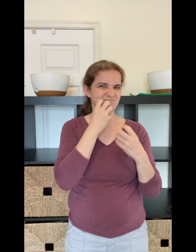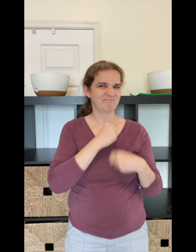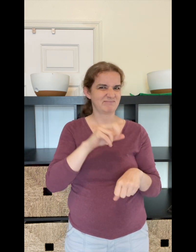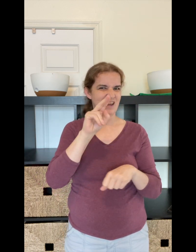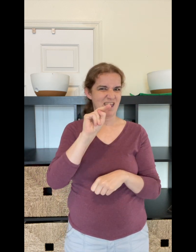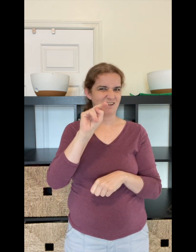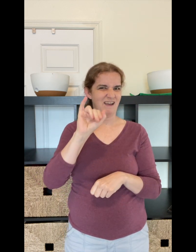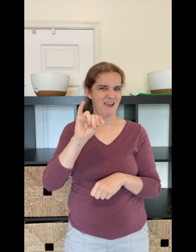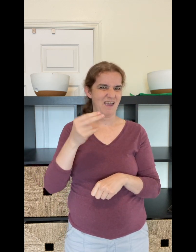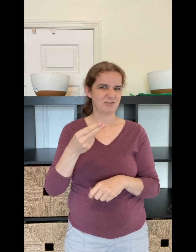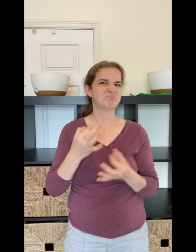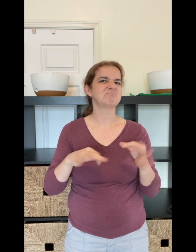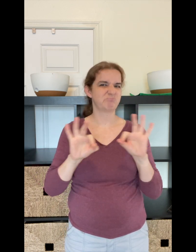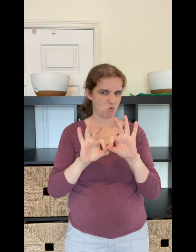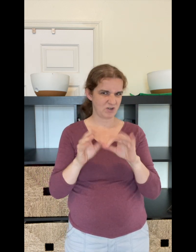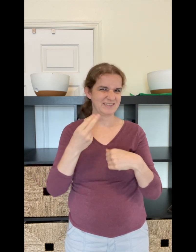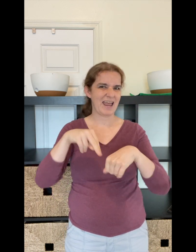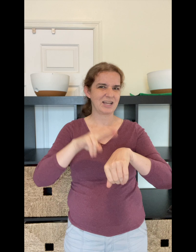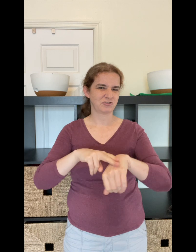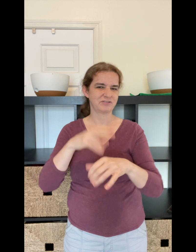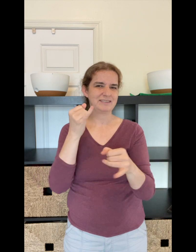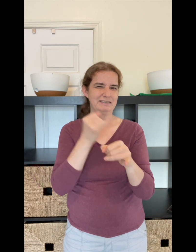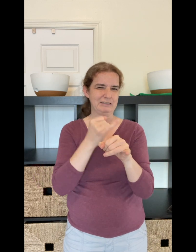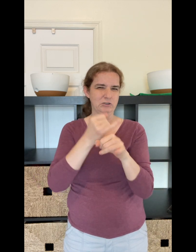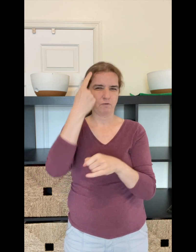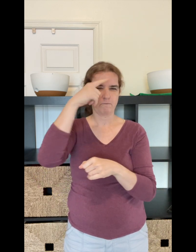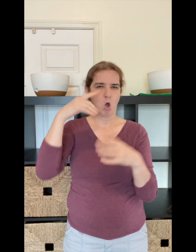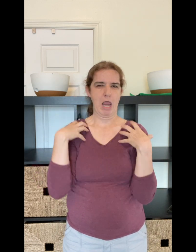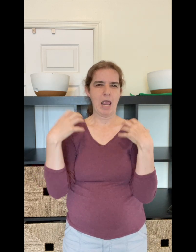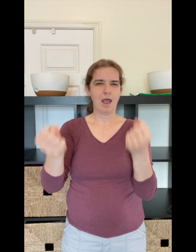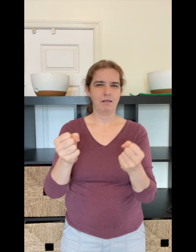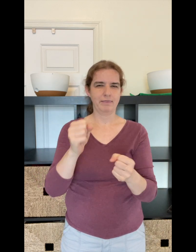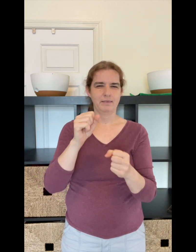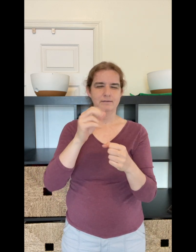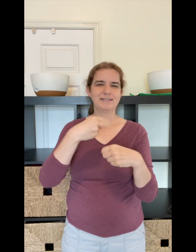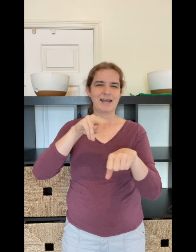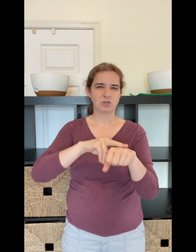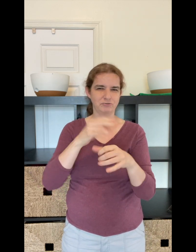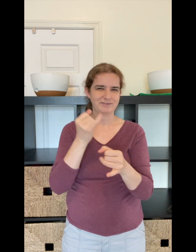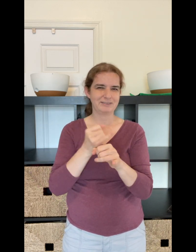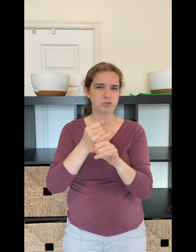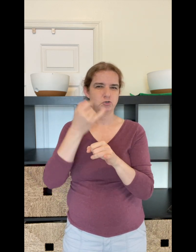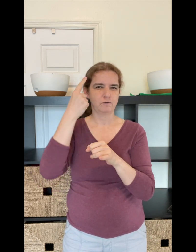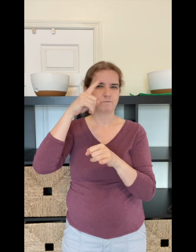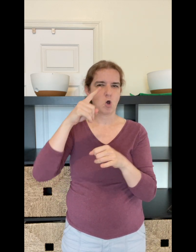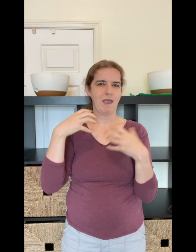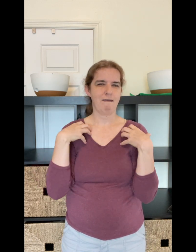through really, I love that. NIH, very important. National Institute for Health, NIH,